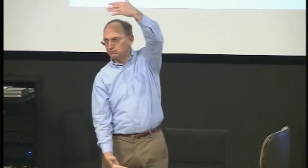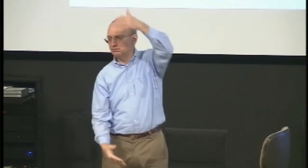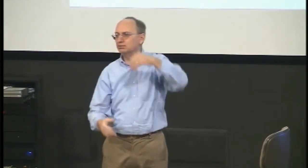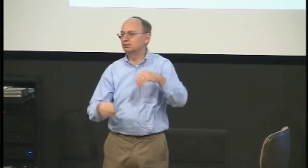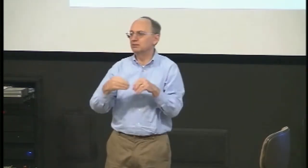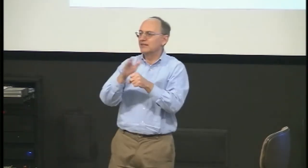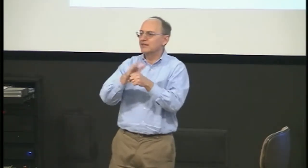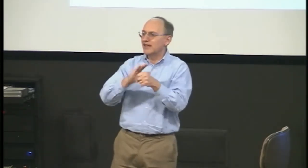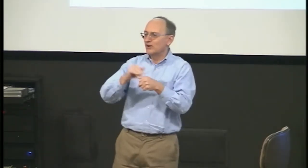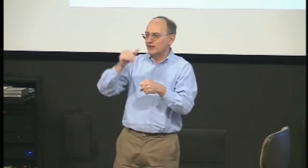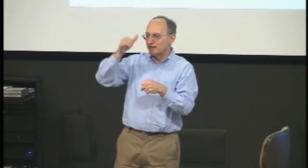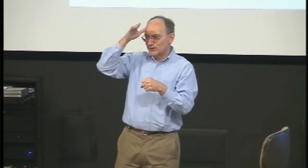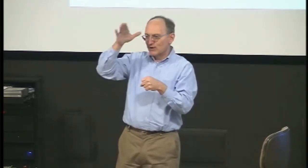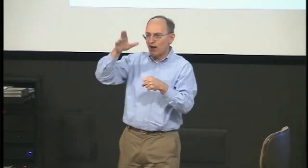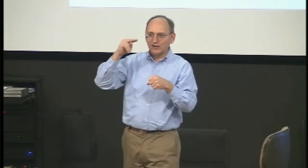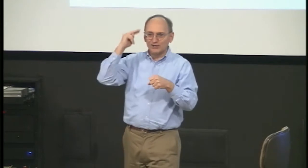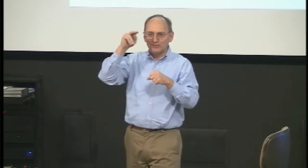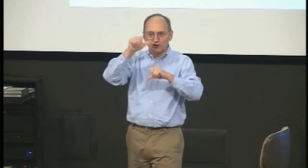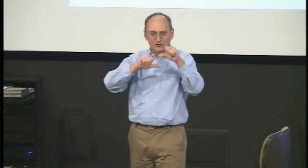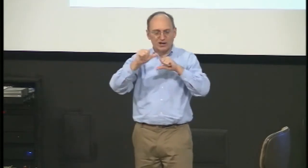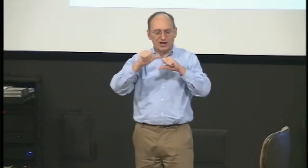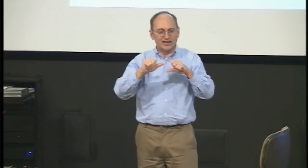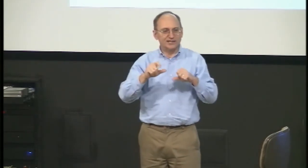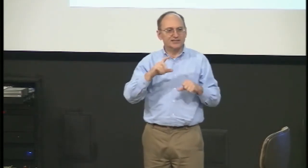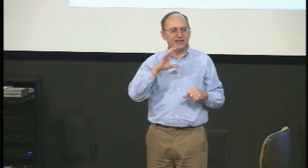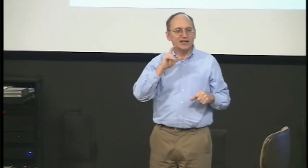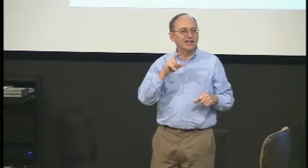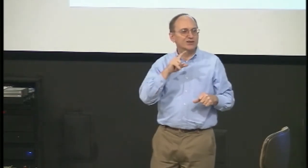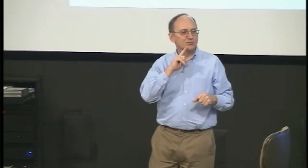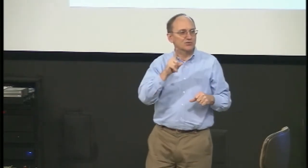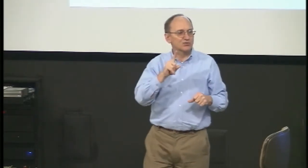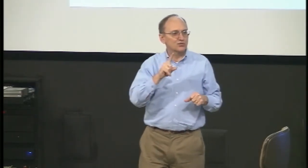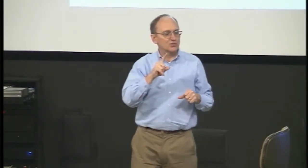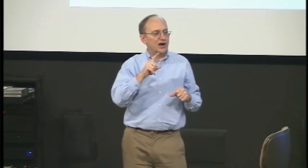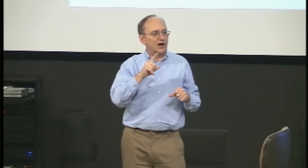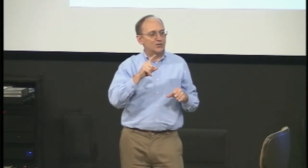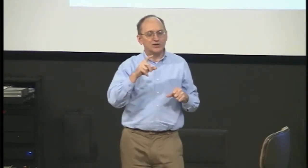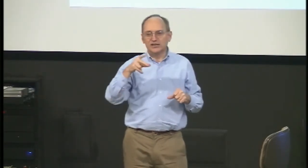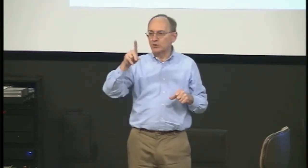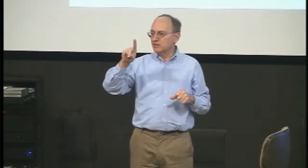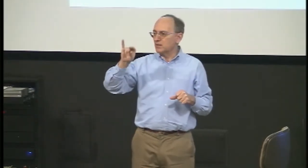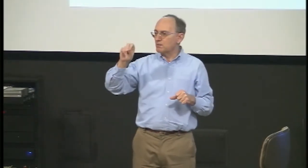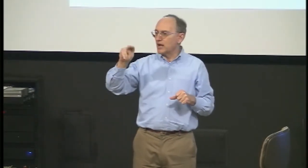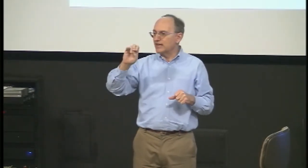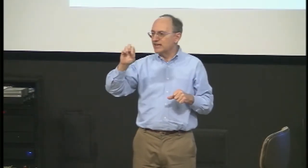he is very well published in the area of cognition and cognitive neuroscience.